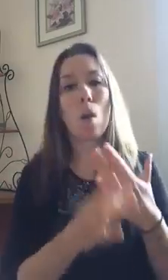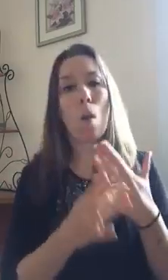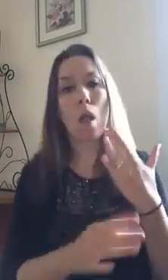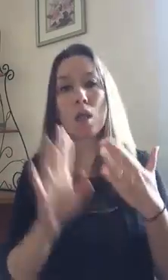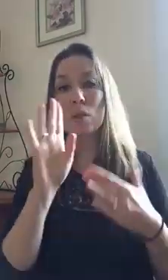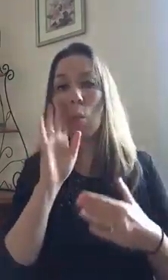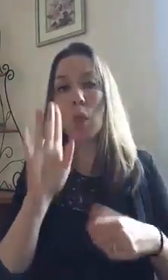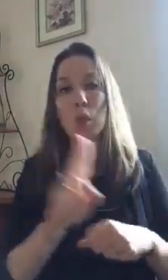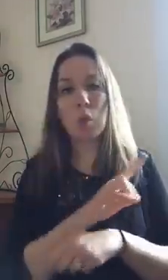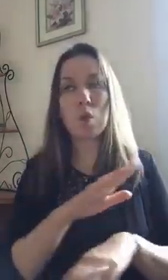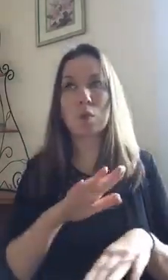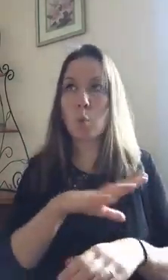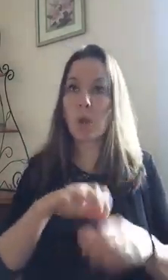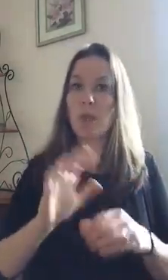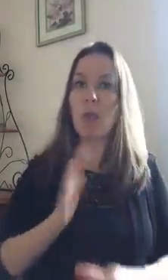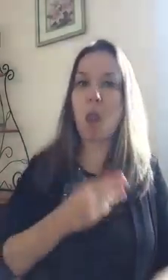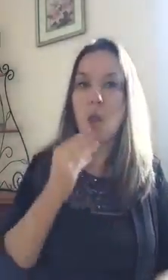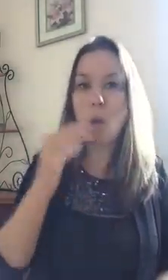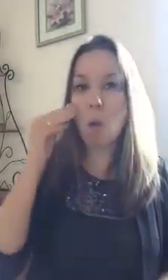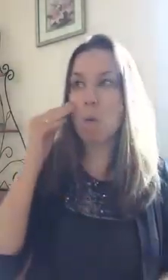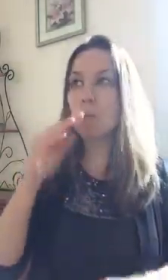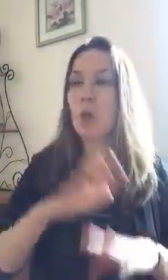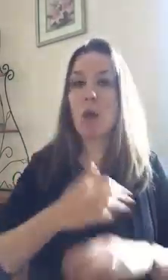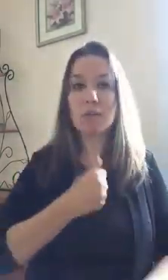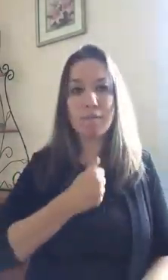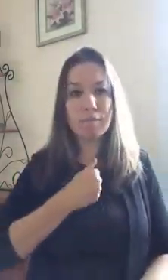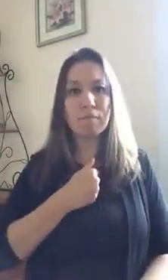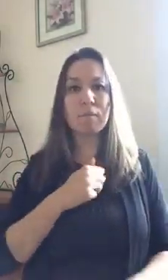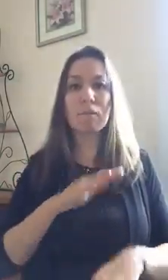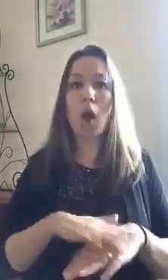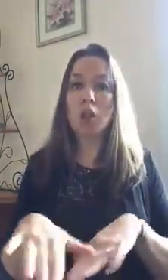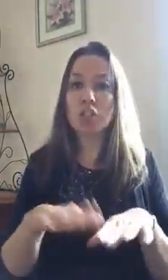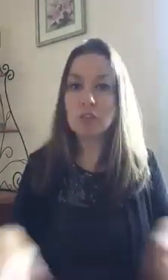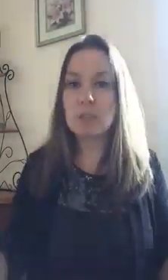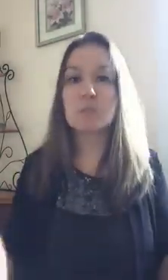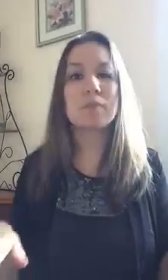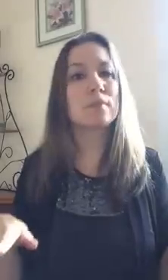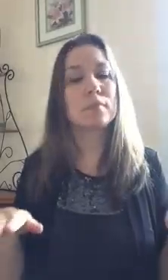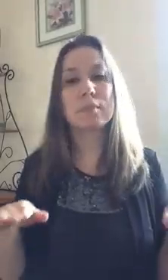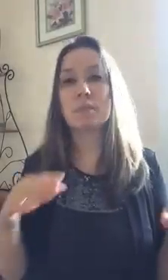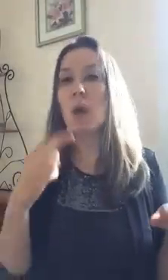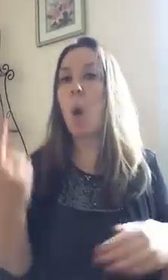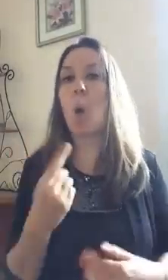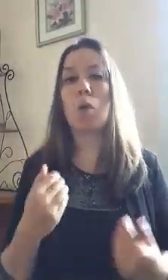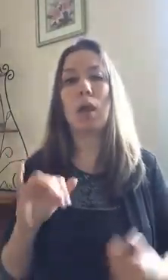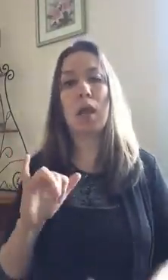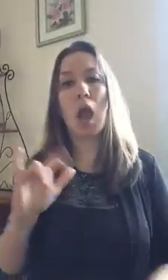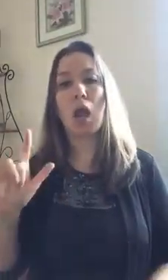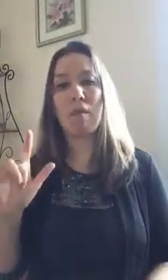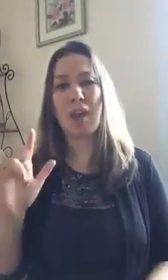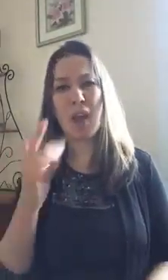on our children. And the Young Living seed to seal process was a big part of that decision-making process for